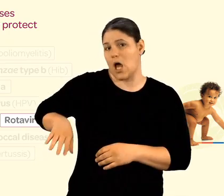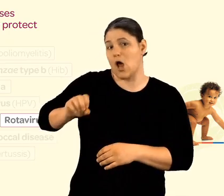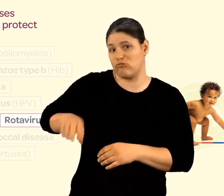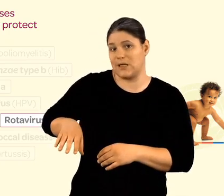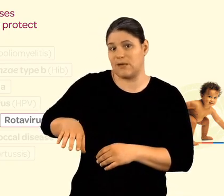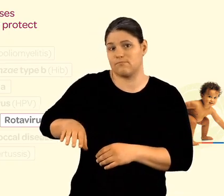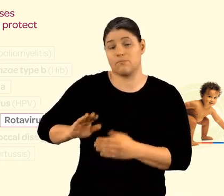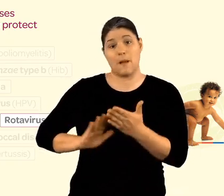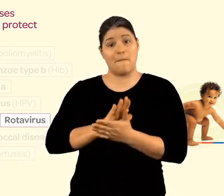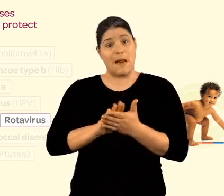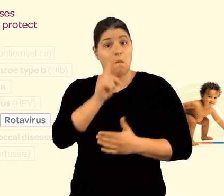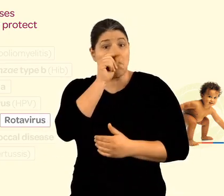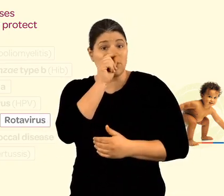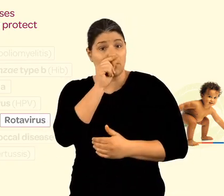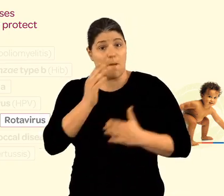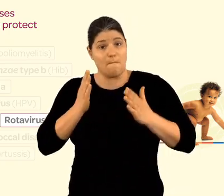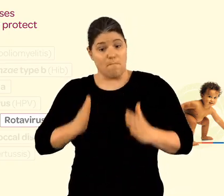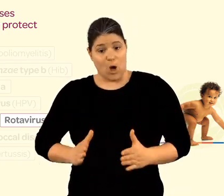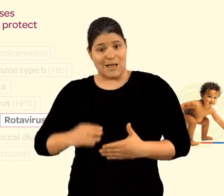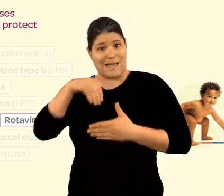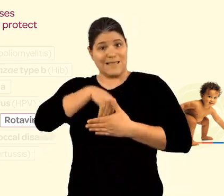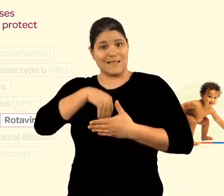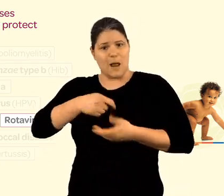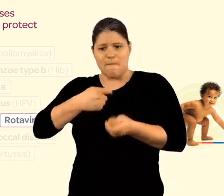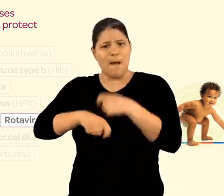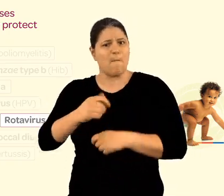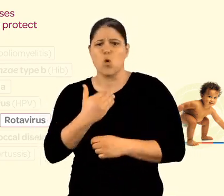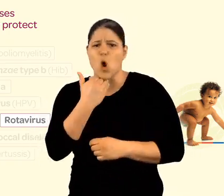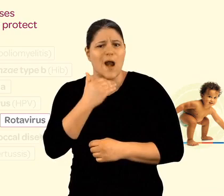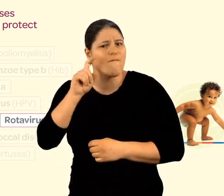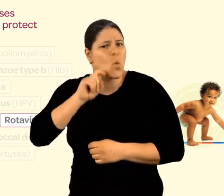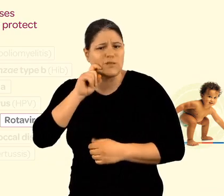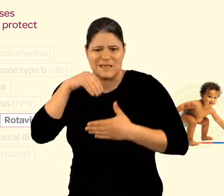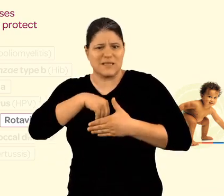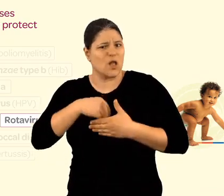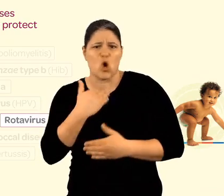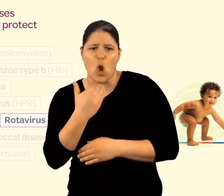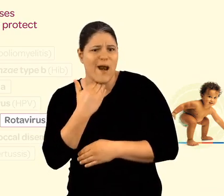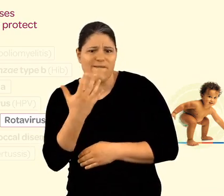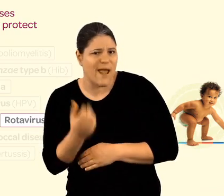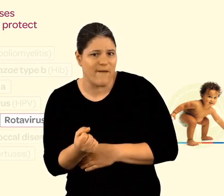Causes vomiting and diarrhea. This can lead to severe dehydration and sometimes